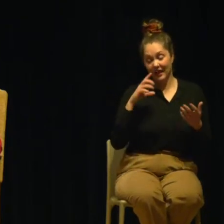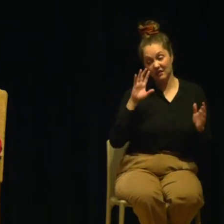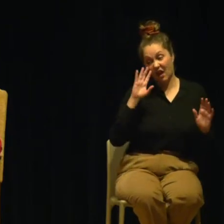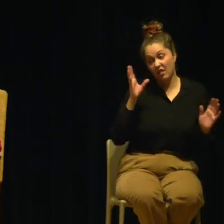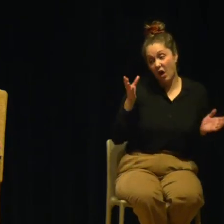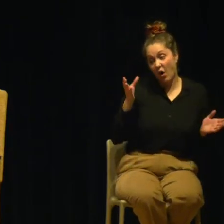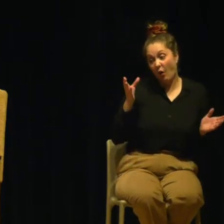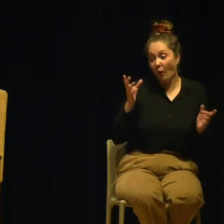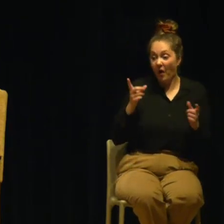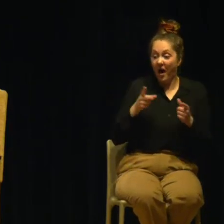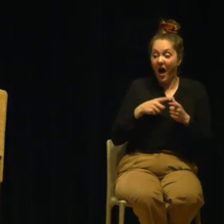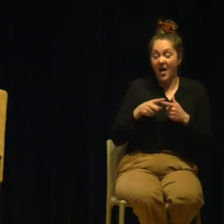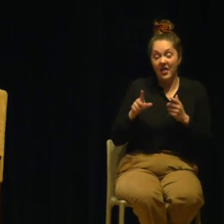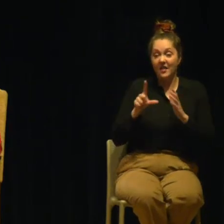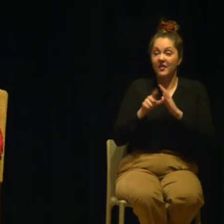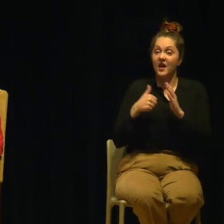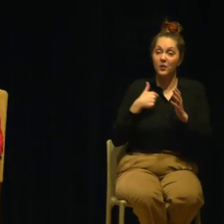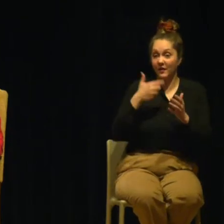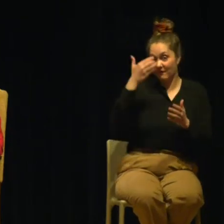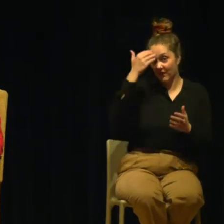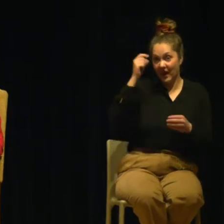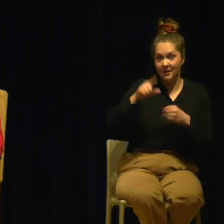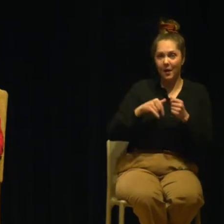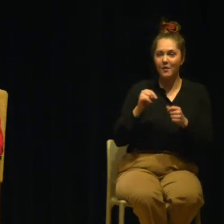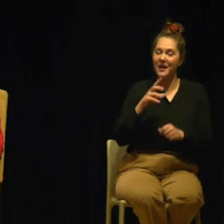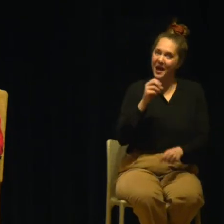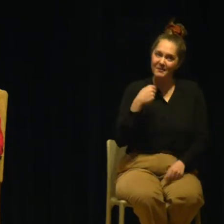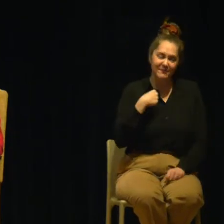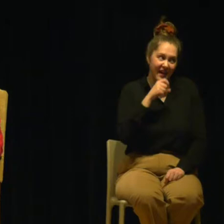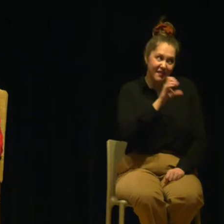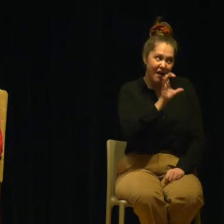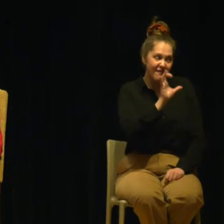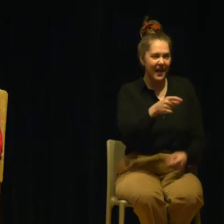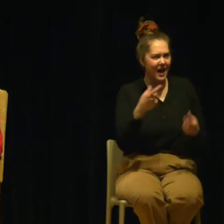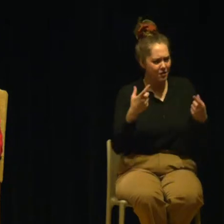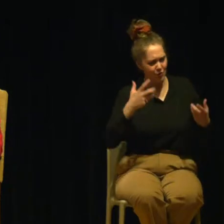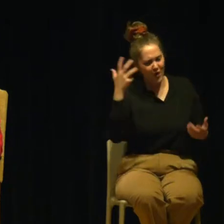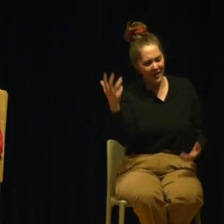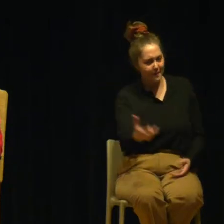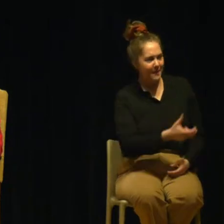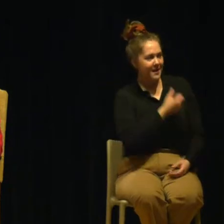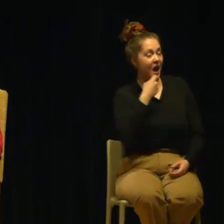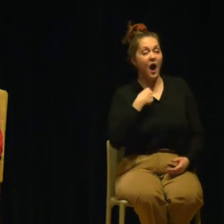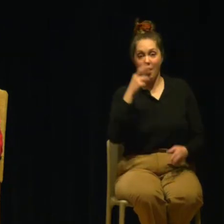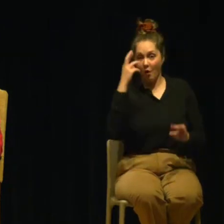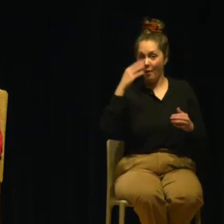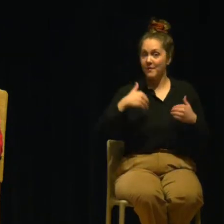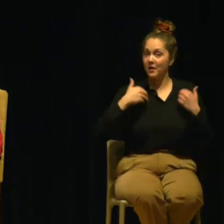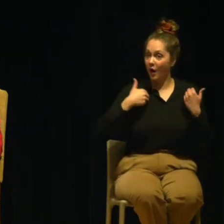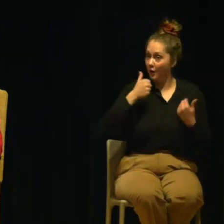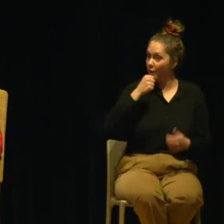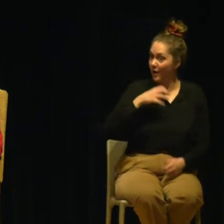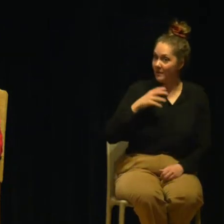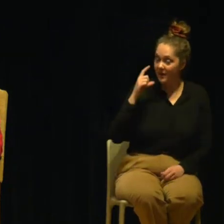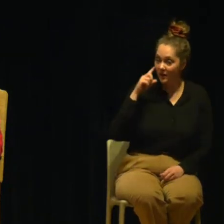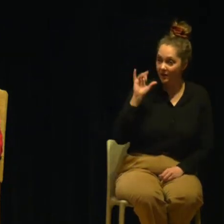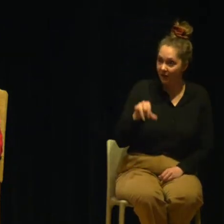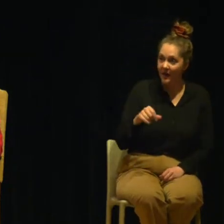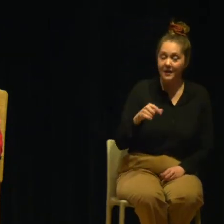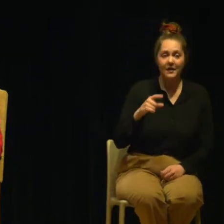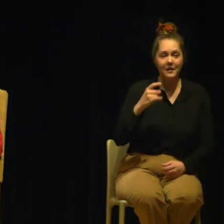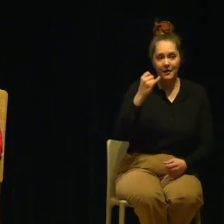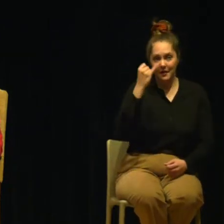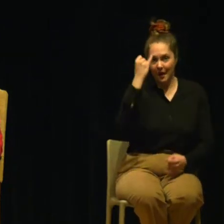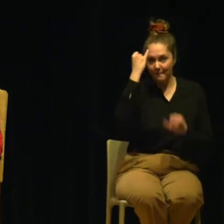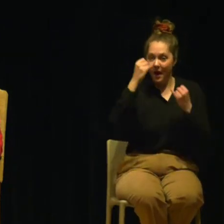then we're supposed to just kind of forget about it. And I really loved that reclamation. And I hope right. The younger women in here are hearing that too. Like, imagine the life of